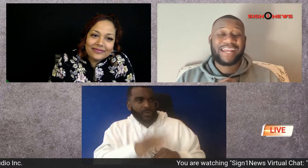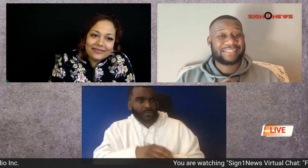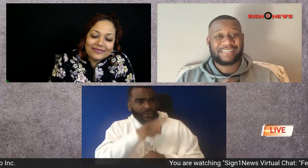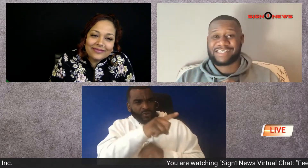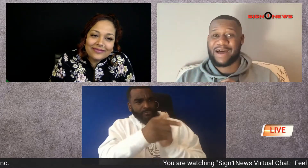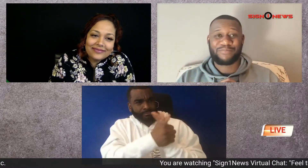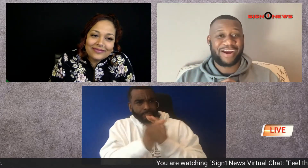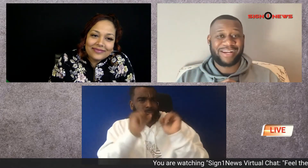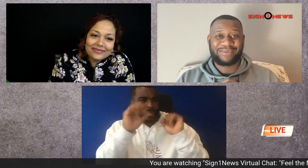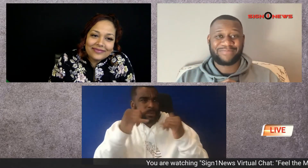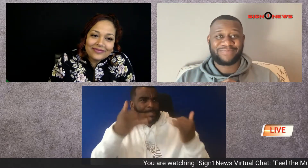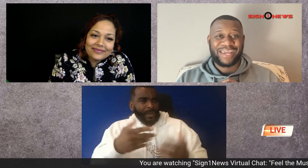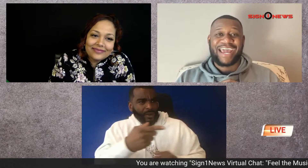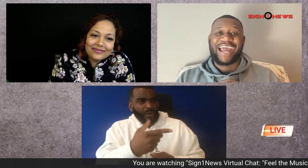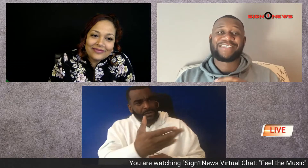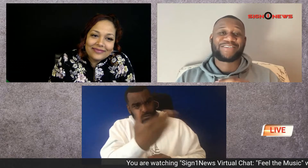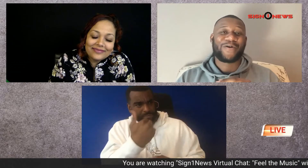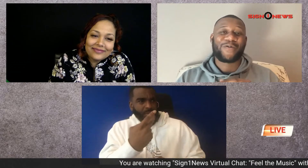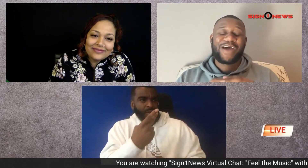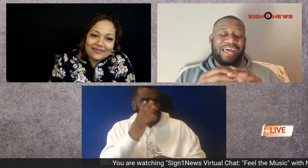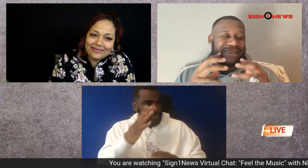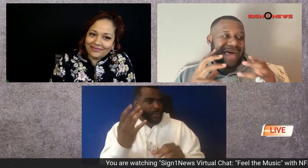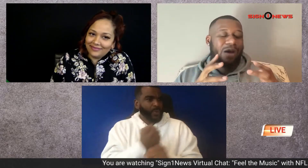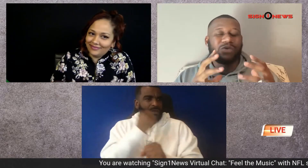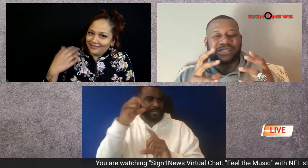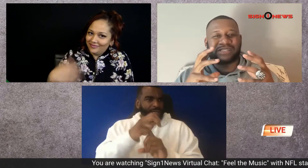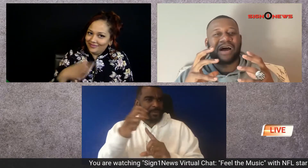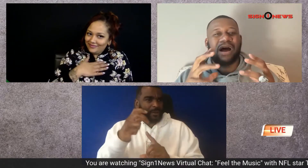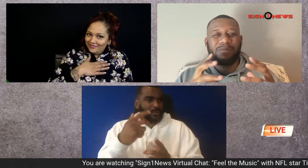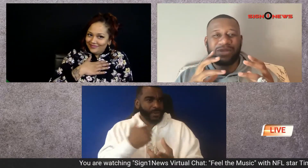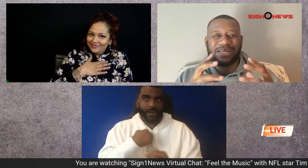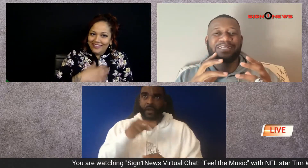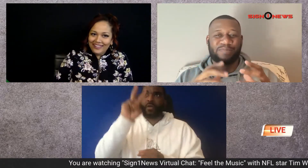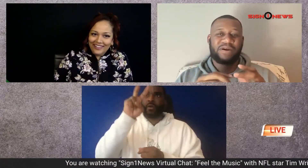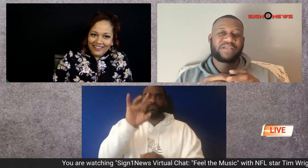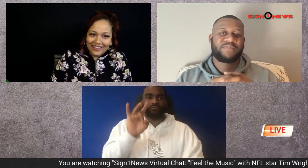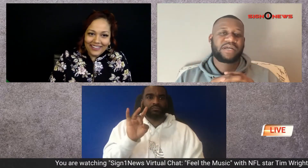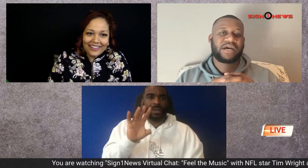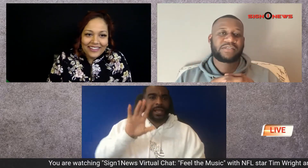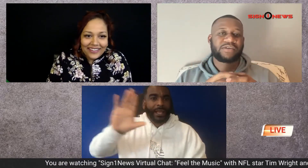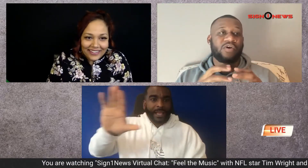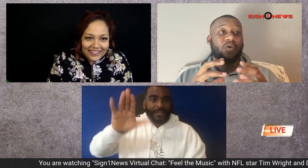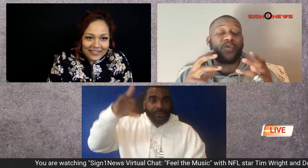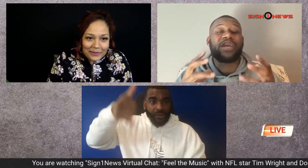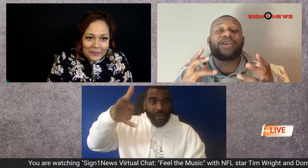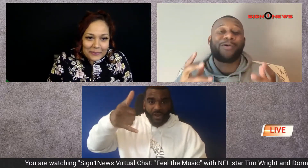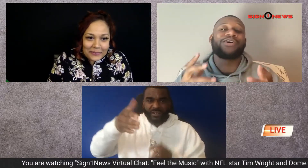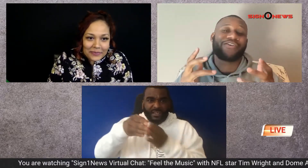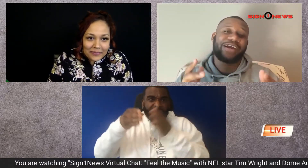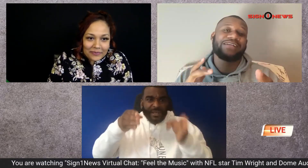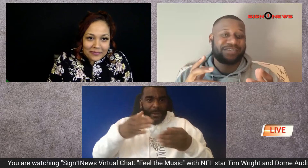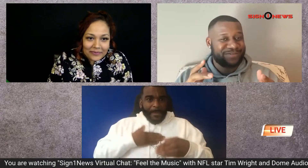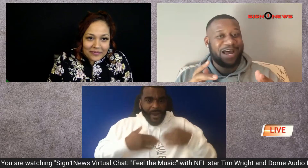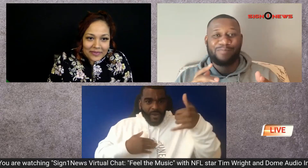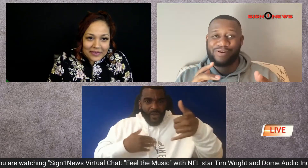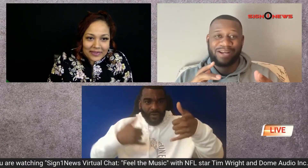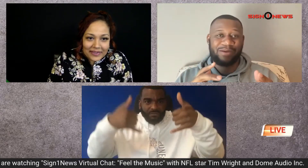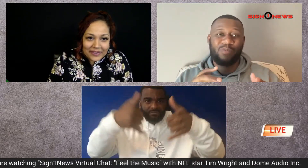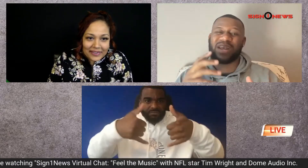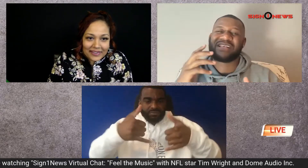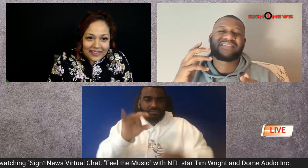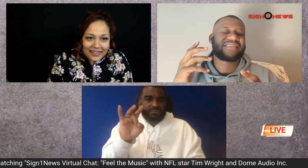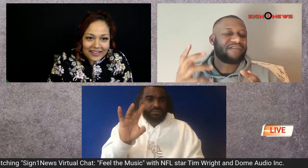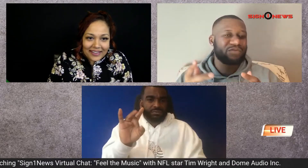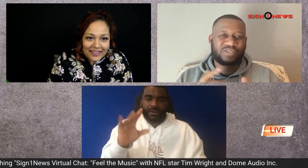is right next to Tom Brady. And so that was just a humbling experience because we know the greatness of Tom